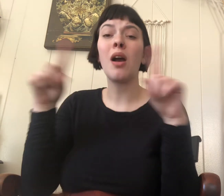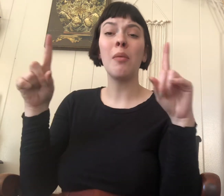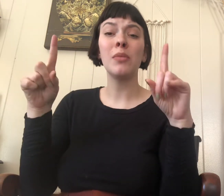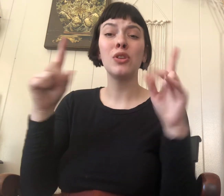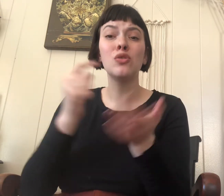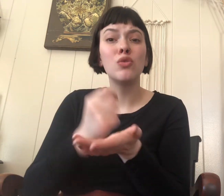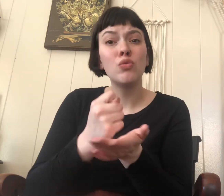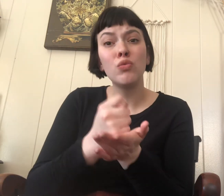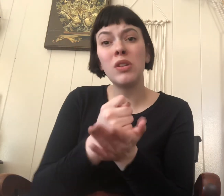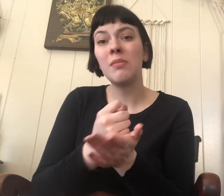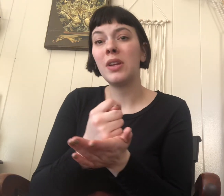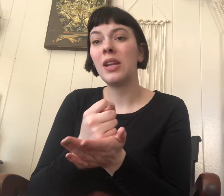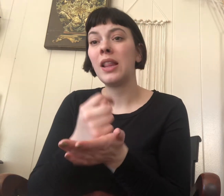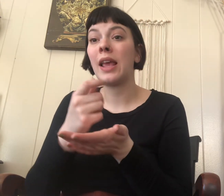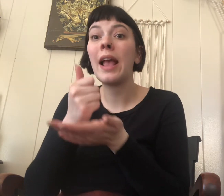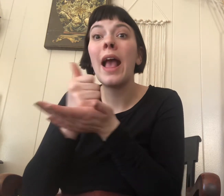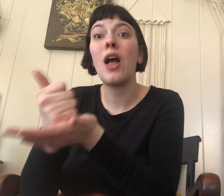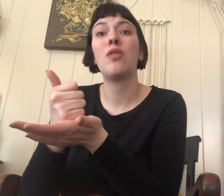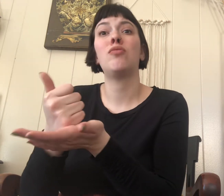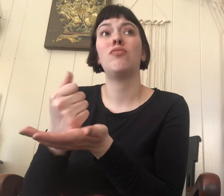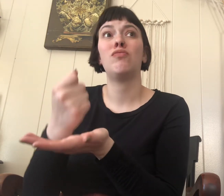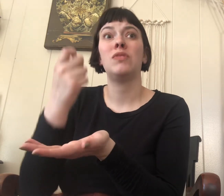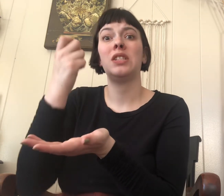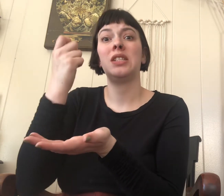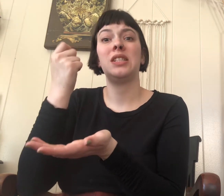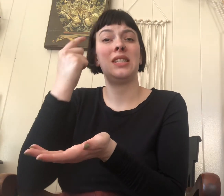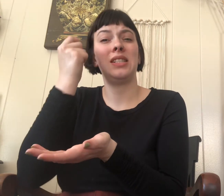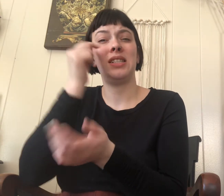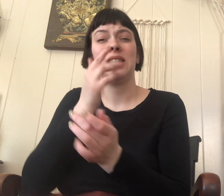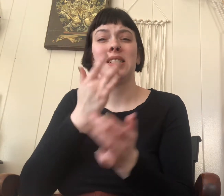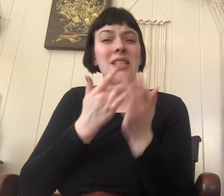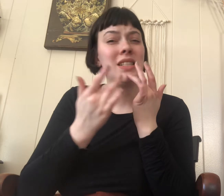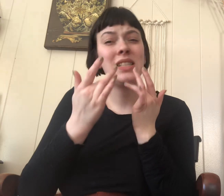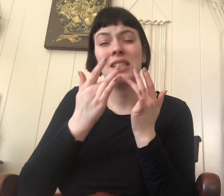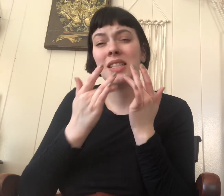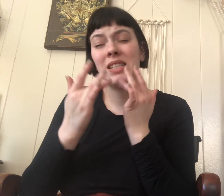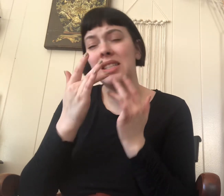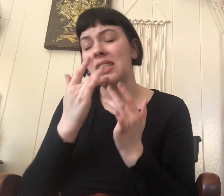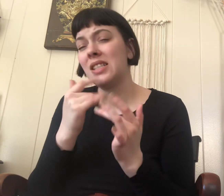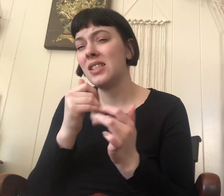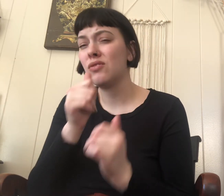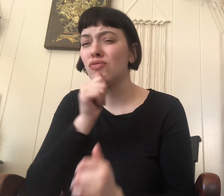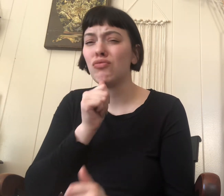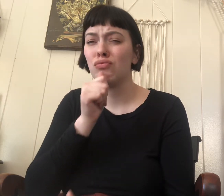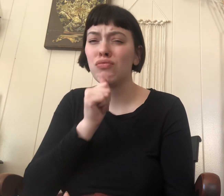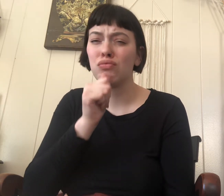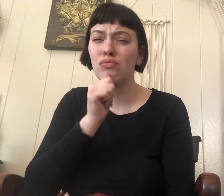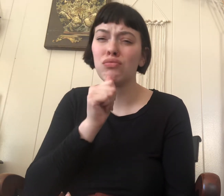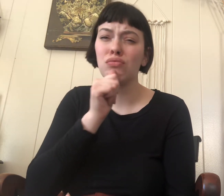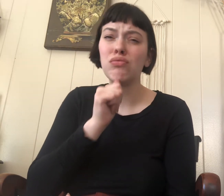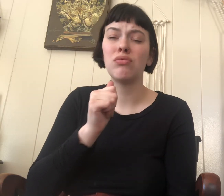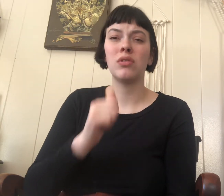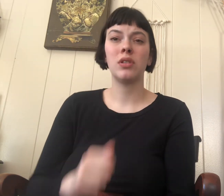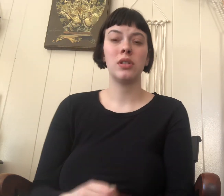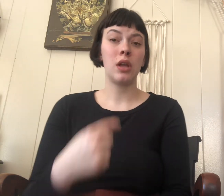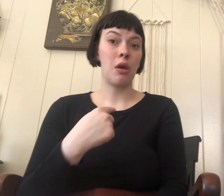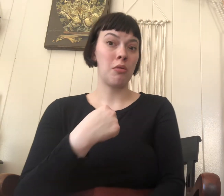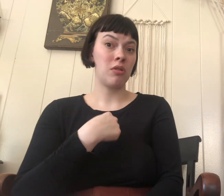relax. I was an extremely active person. One of the greatest difficulties I've had so far